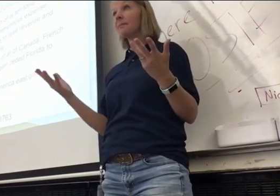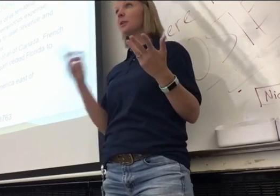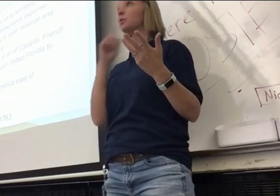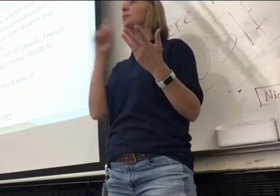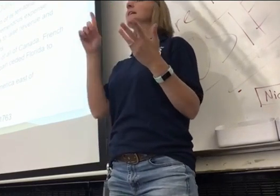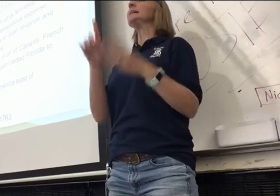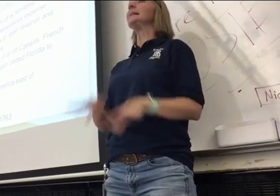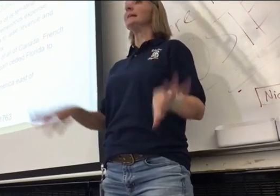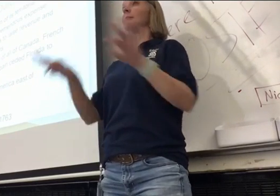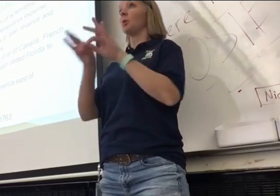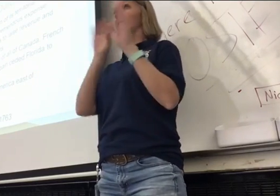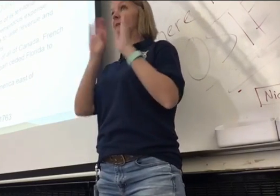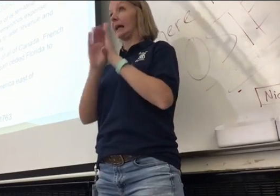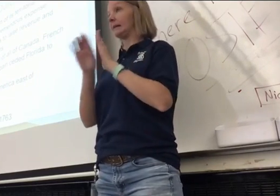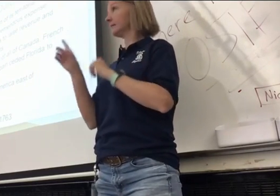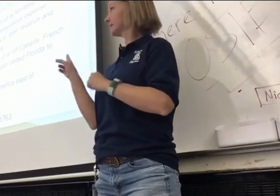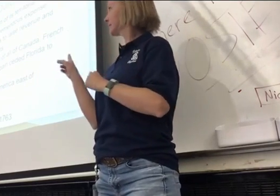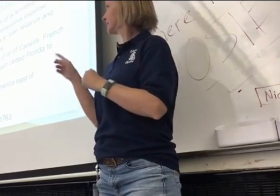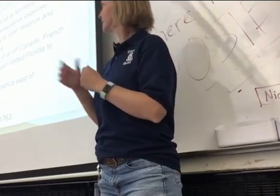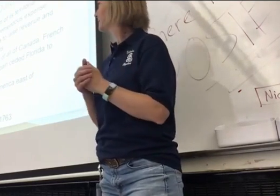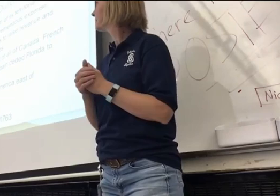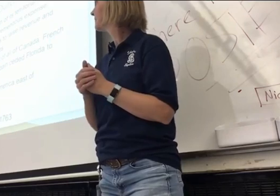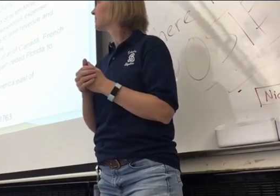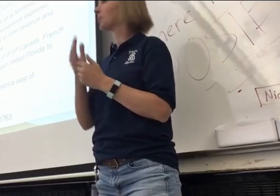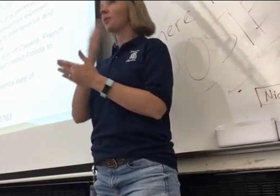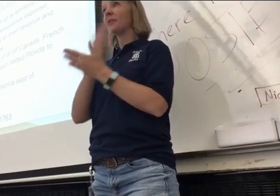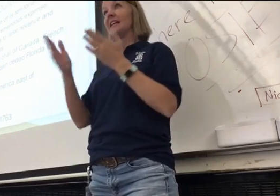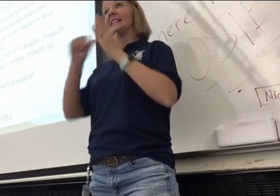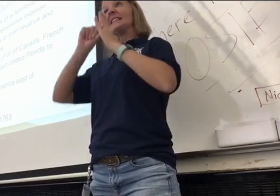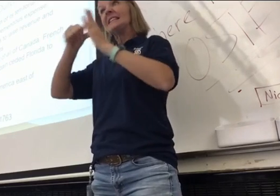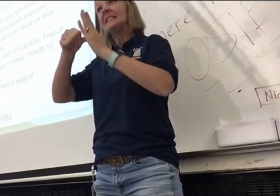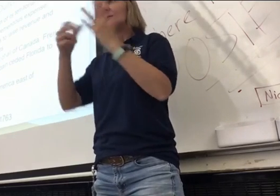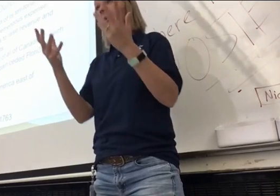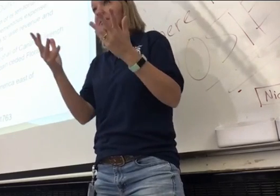slide. So, things I want you to highlight.